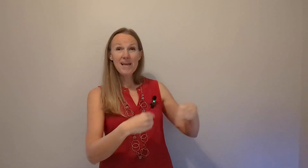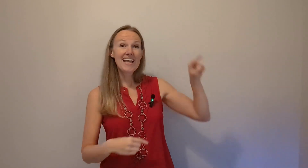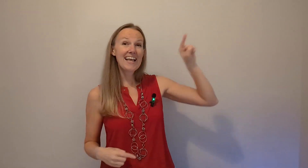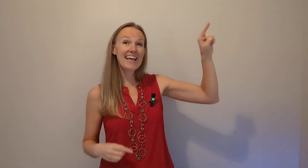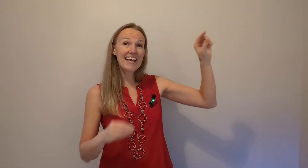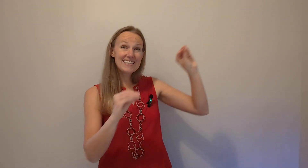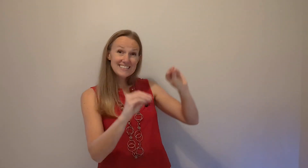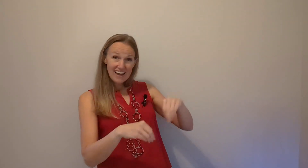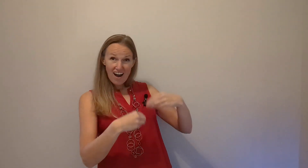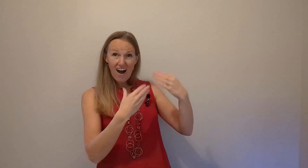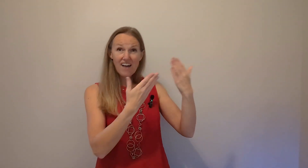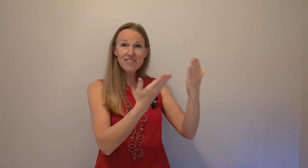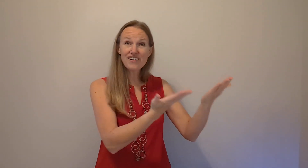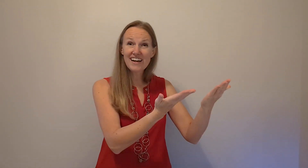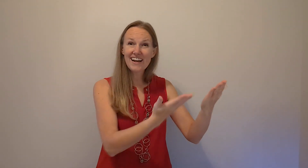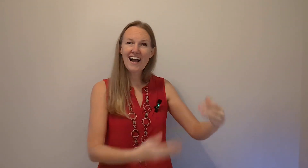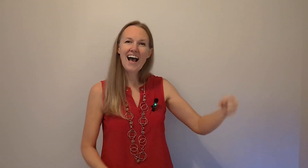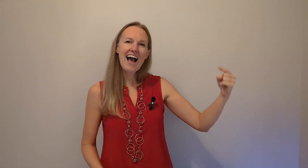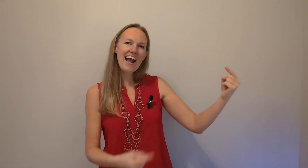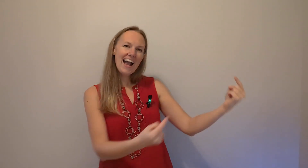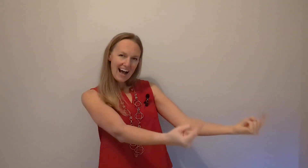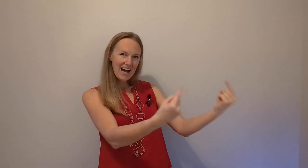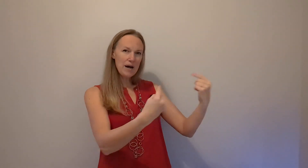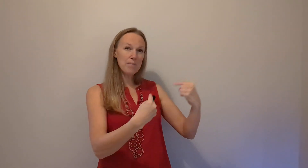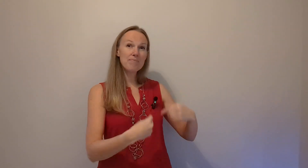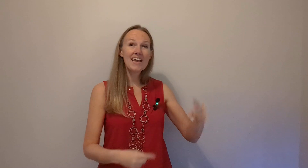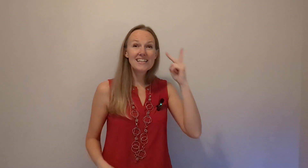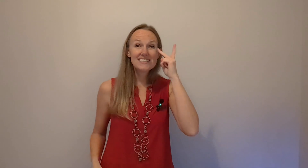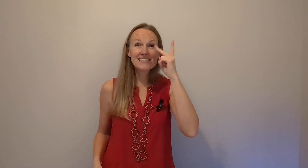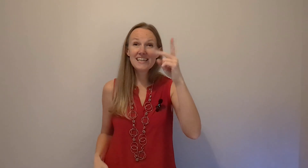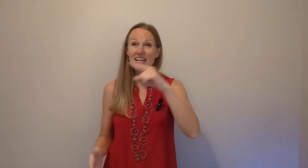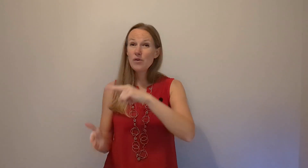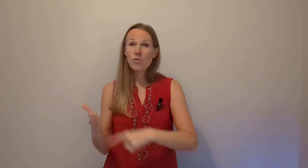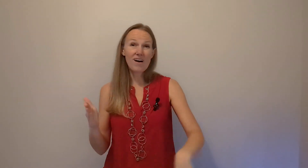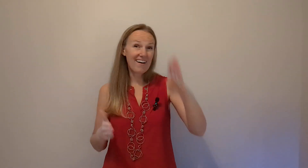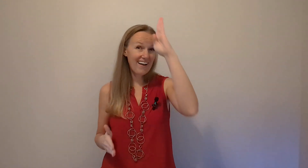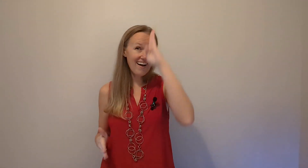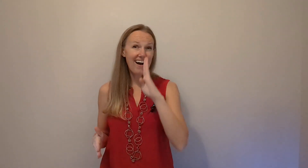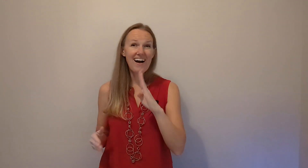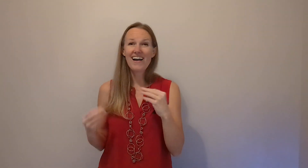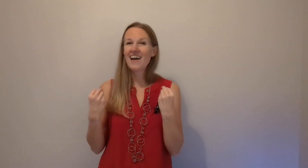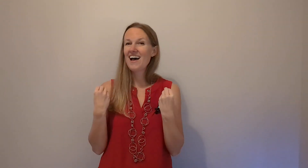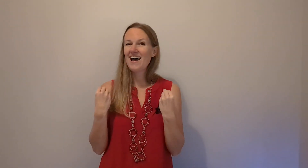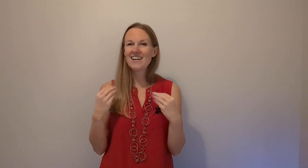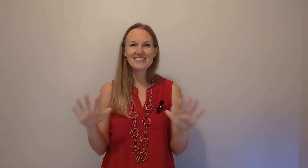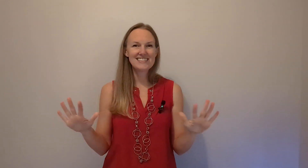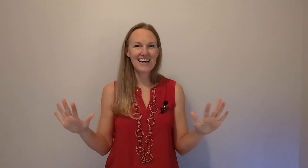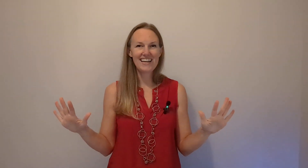Come, he is the offering. Come, see what God has